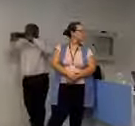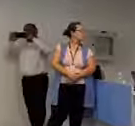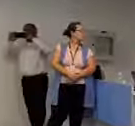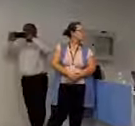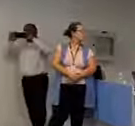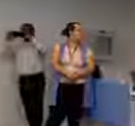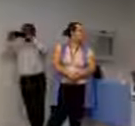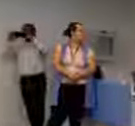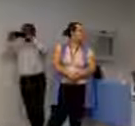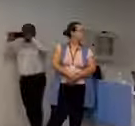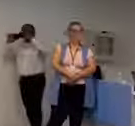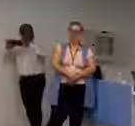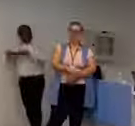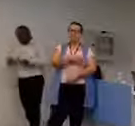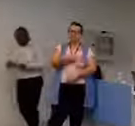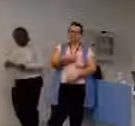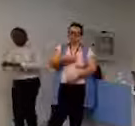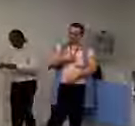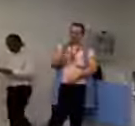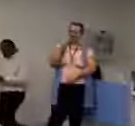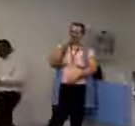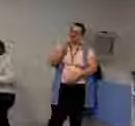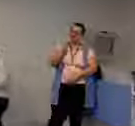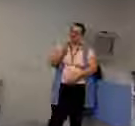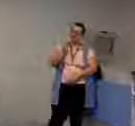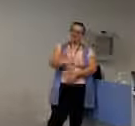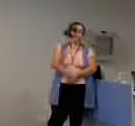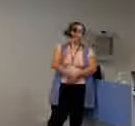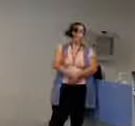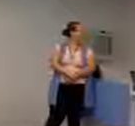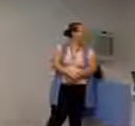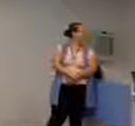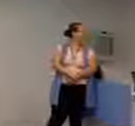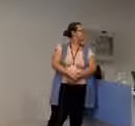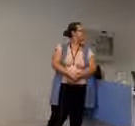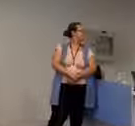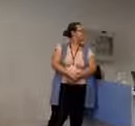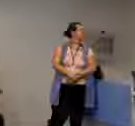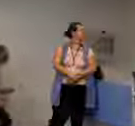European laboratories through a variety of research partnerships.